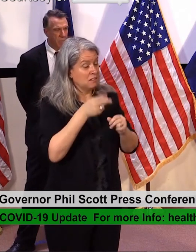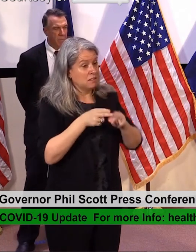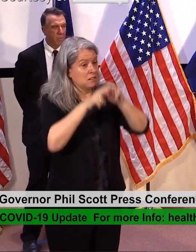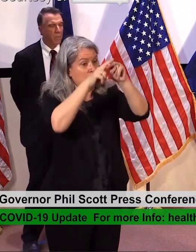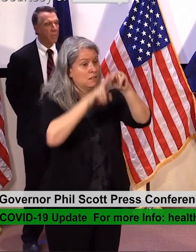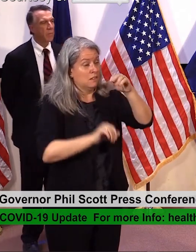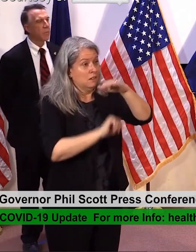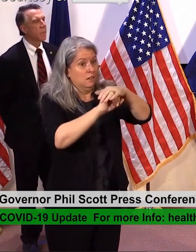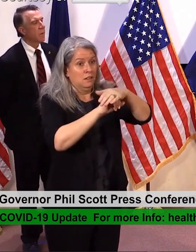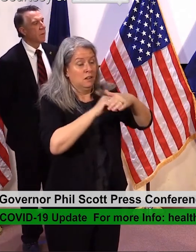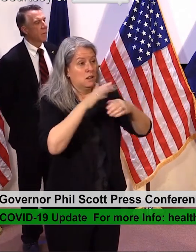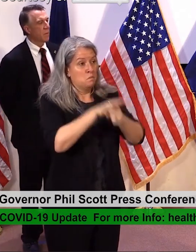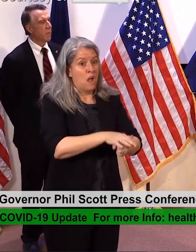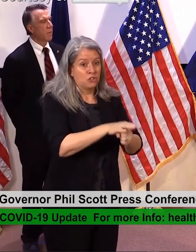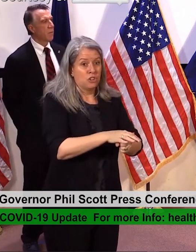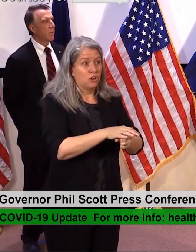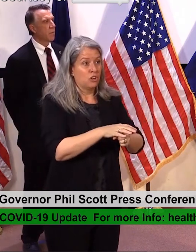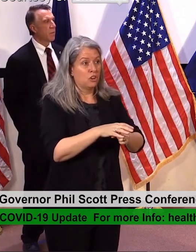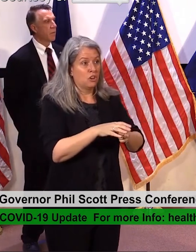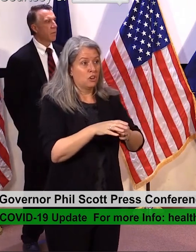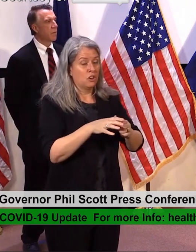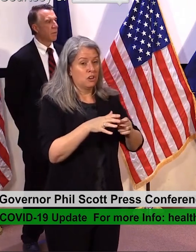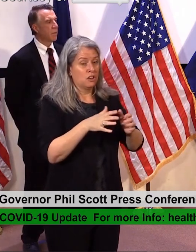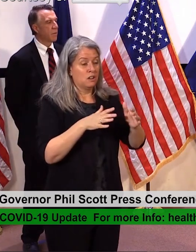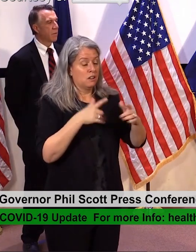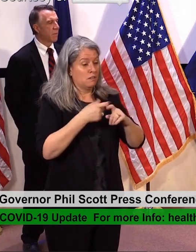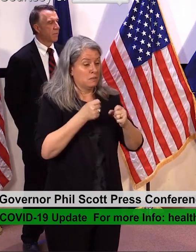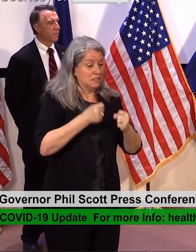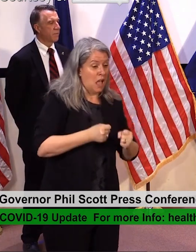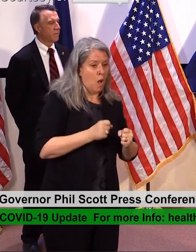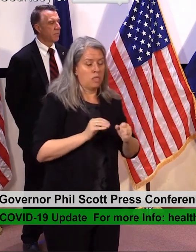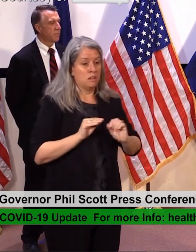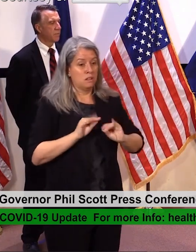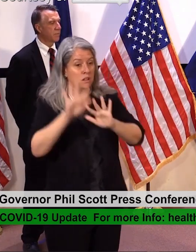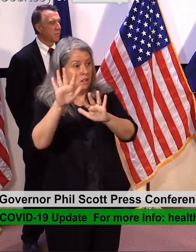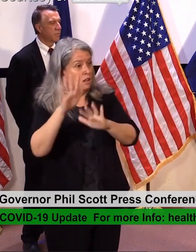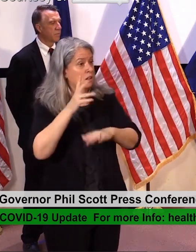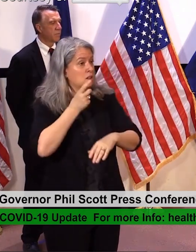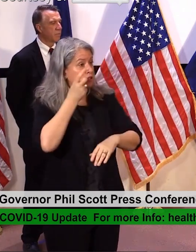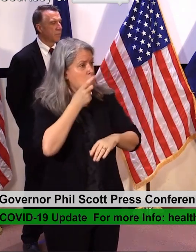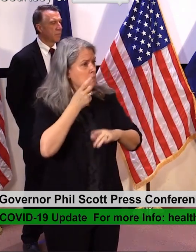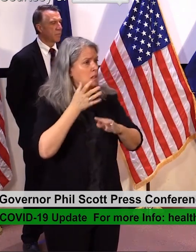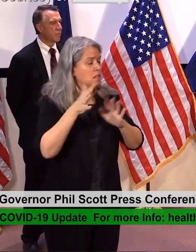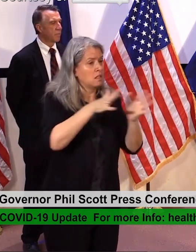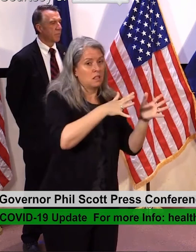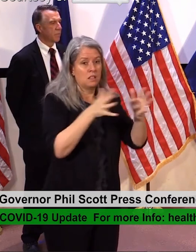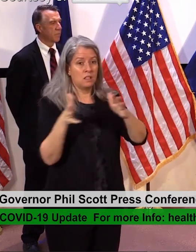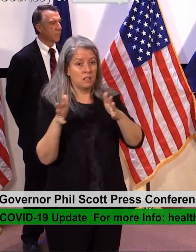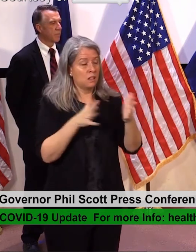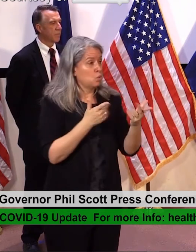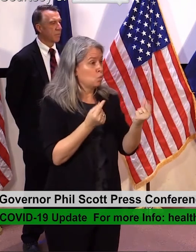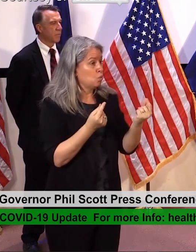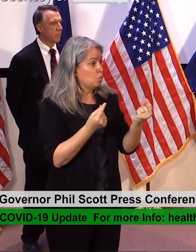puts a lot of pressure on the system, we've come up close, coming up from the south, coming up close to that capacity line, whether